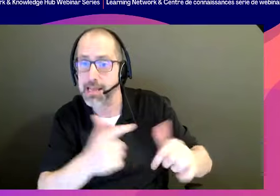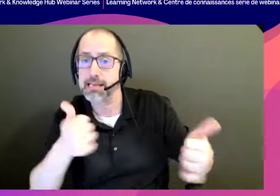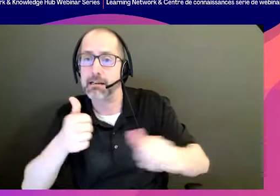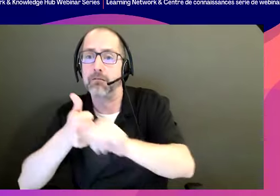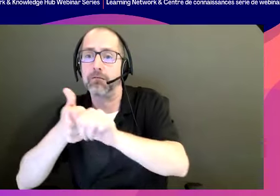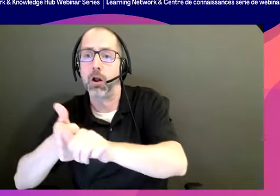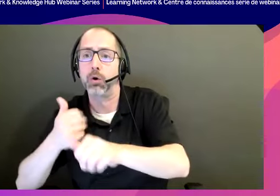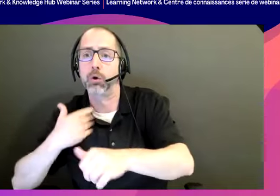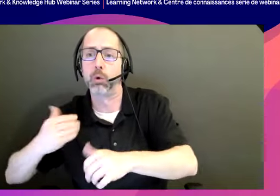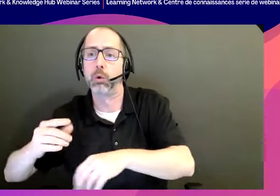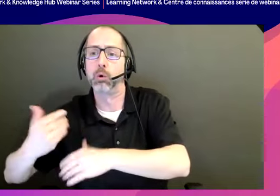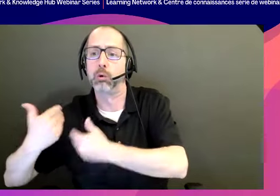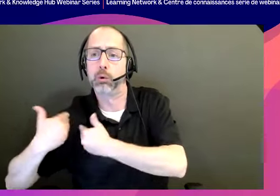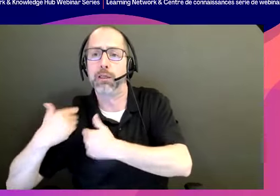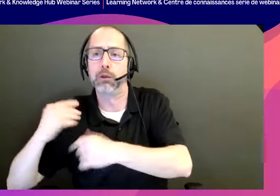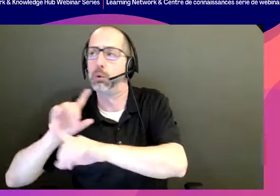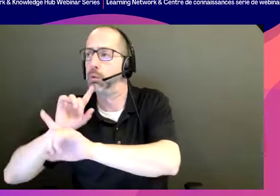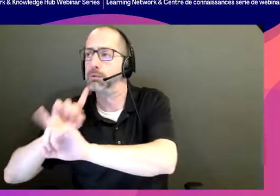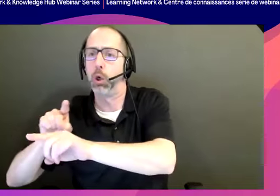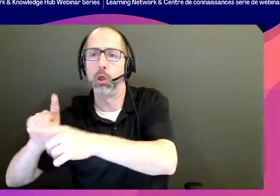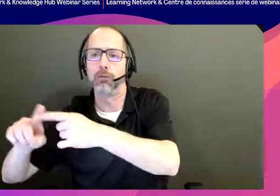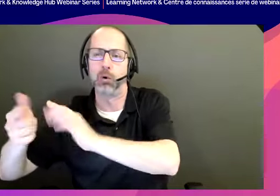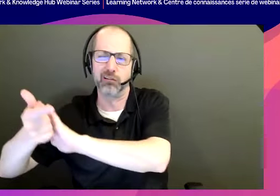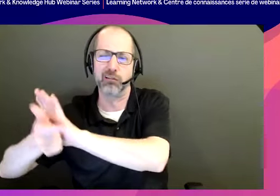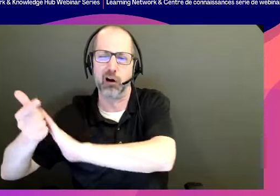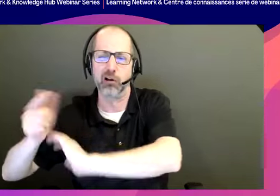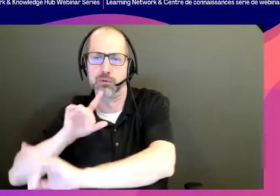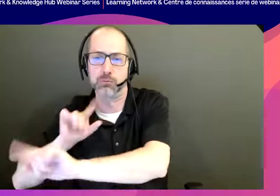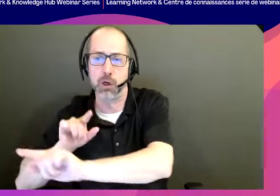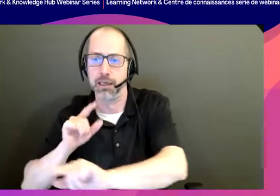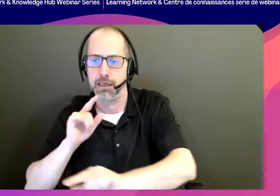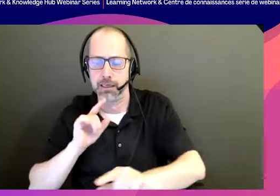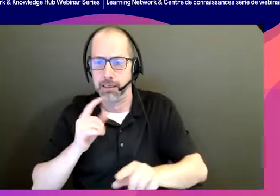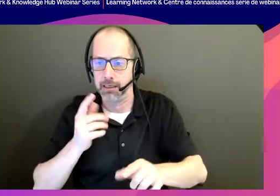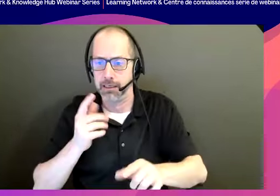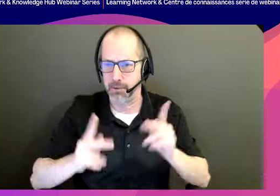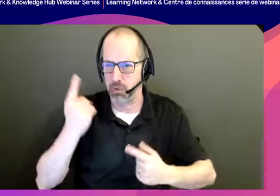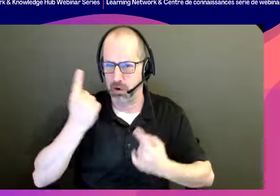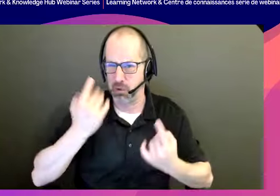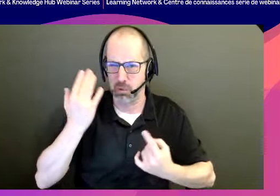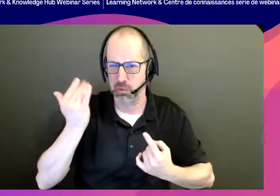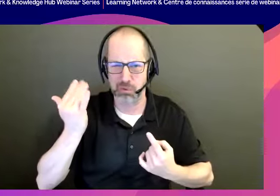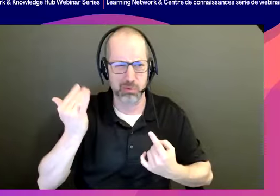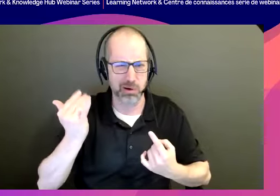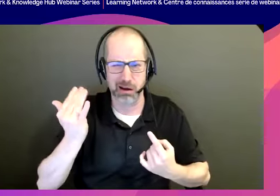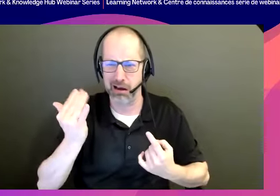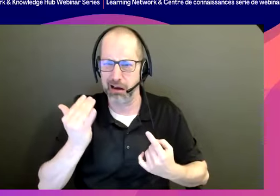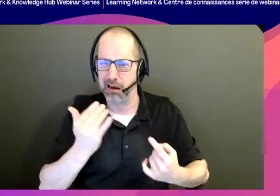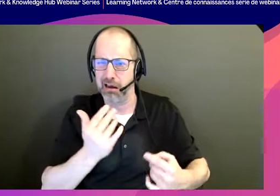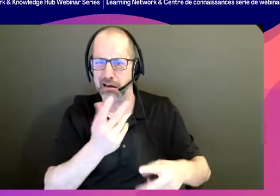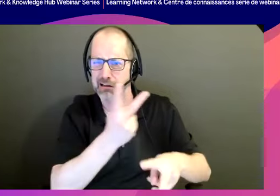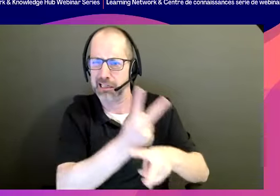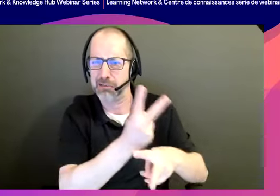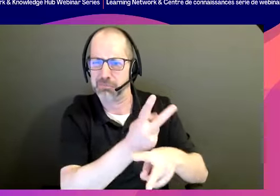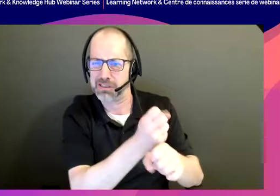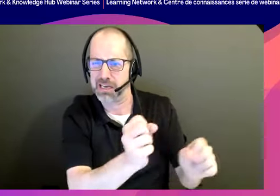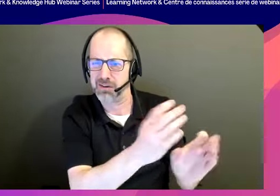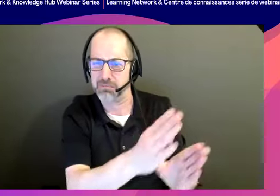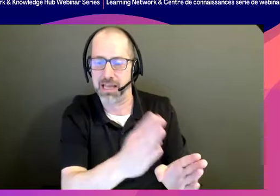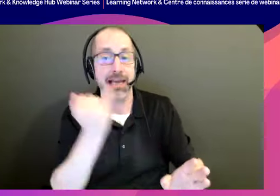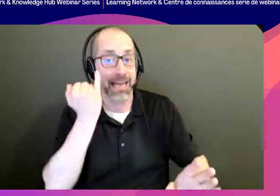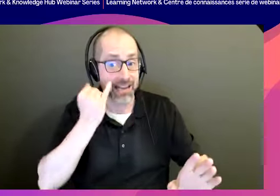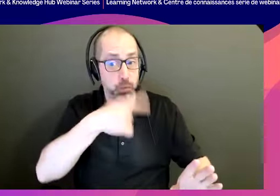duty. And people wonder how come we would do that, if and this is if we're able to create that safety